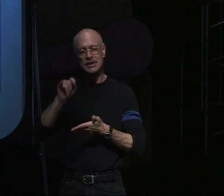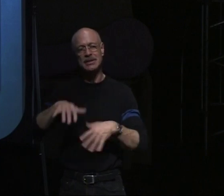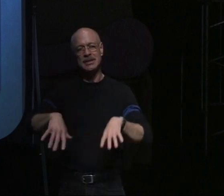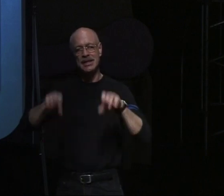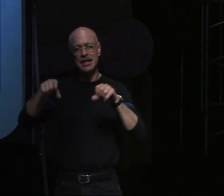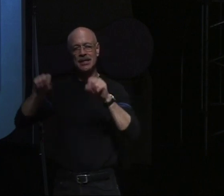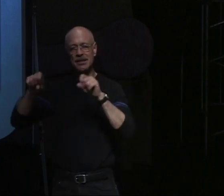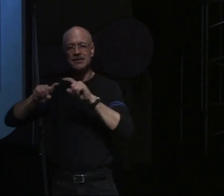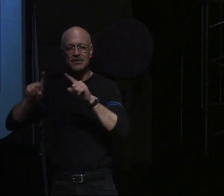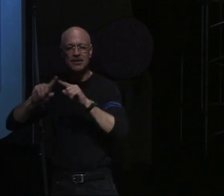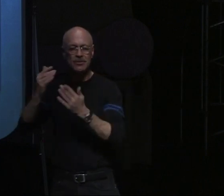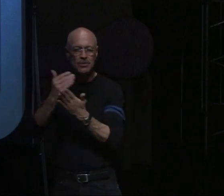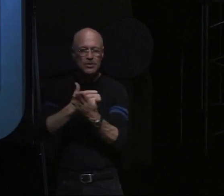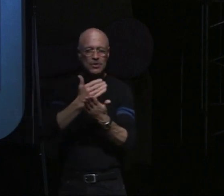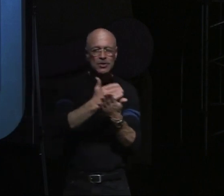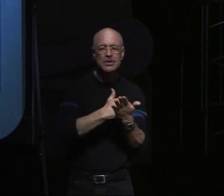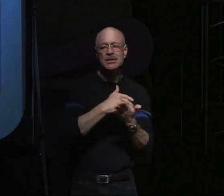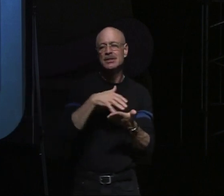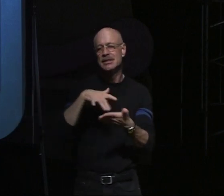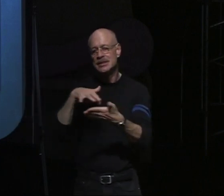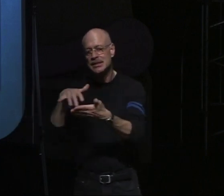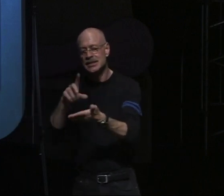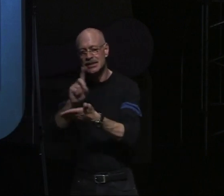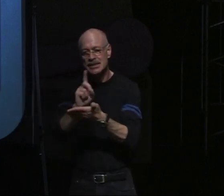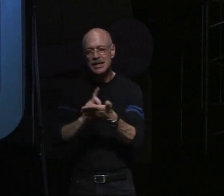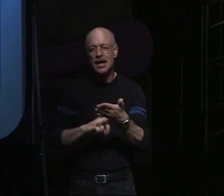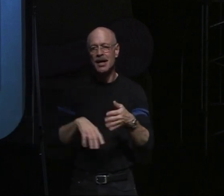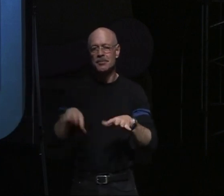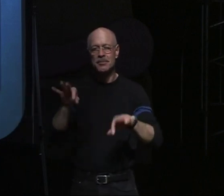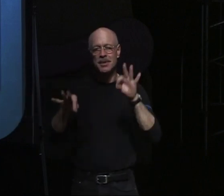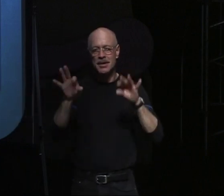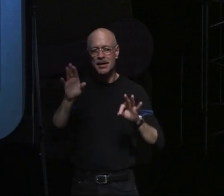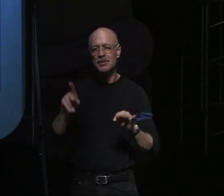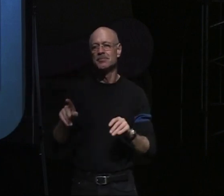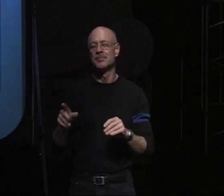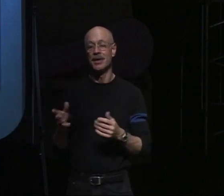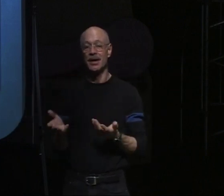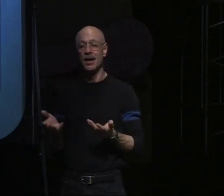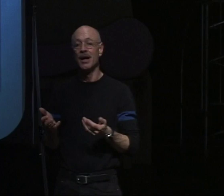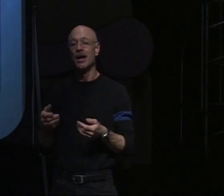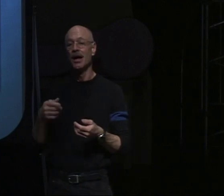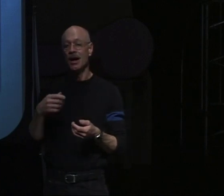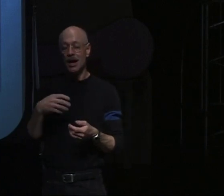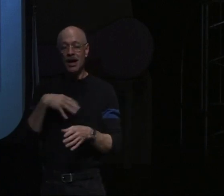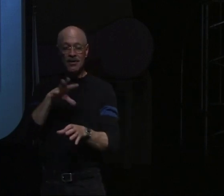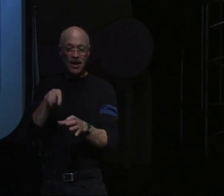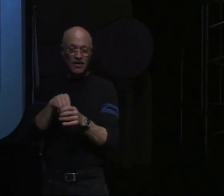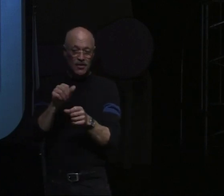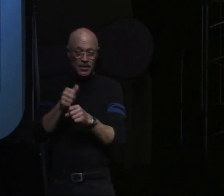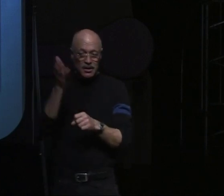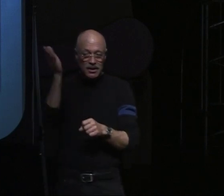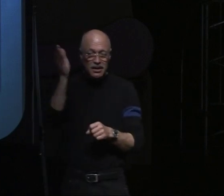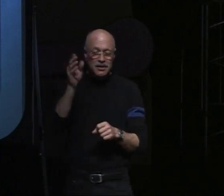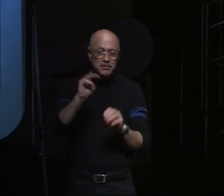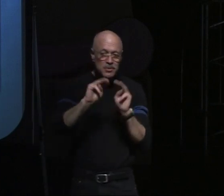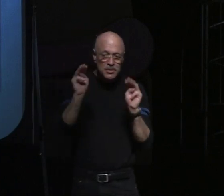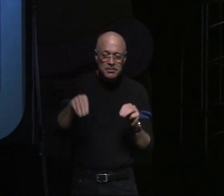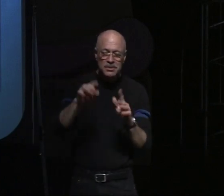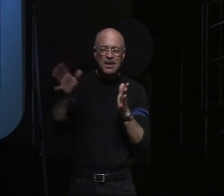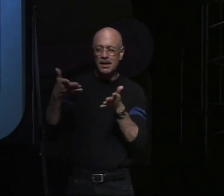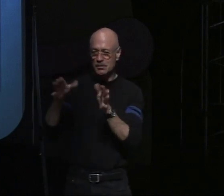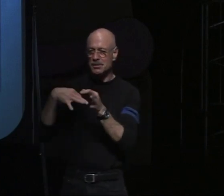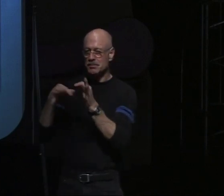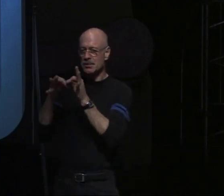decided to continue in that degree, complete my degree, and then continue on to New York City and learn the design aspects of my work